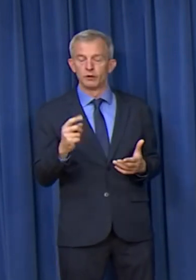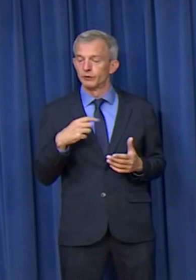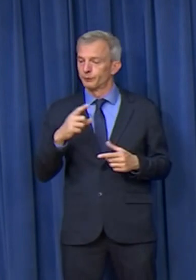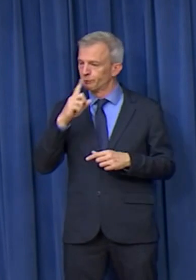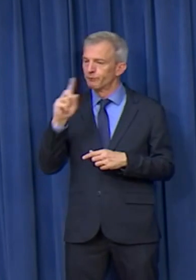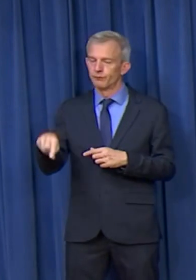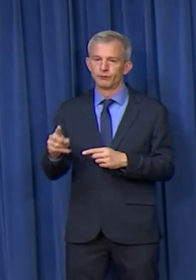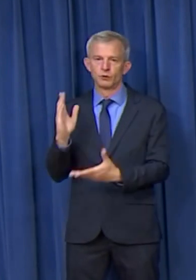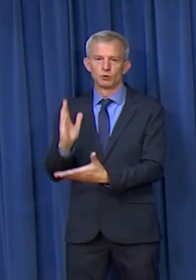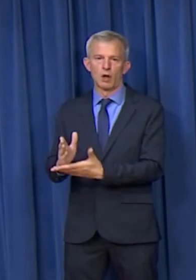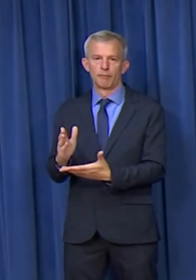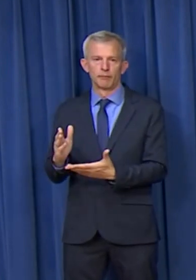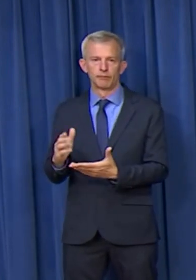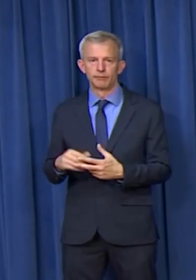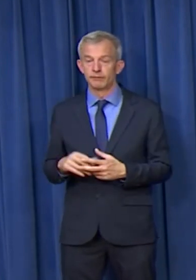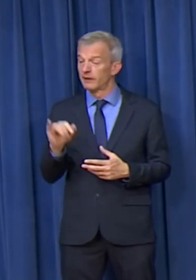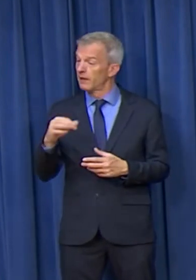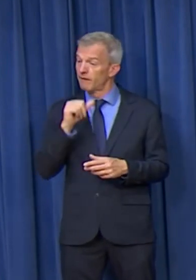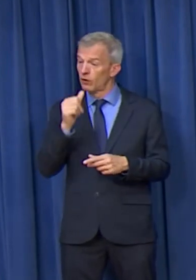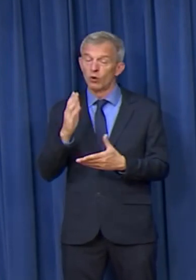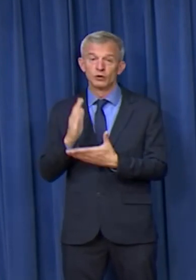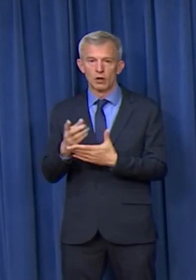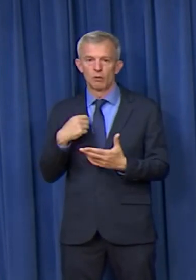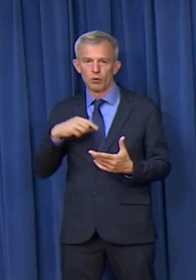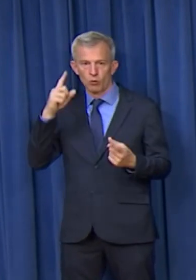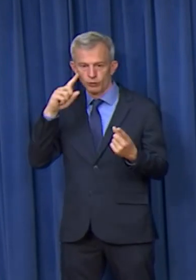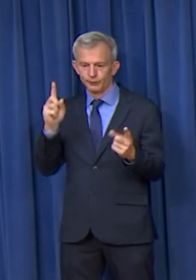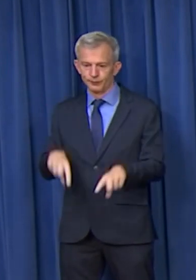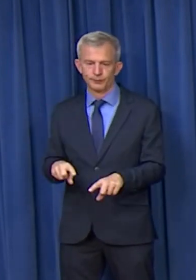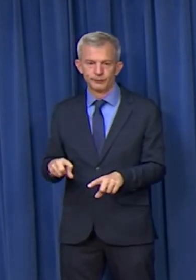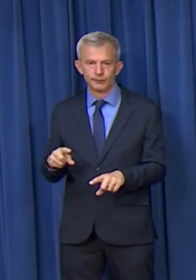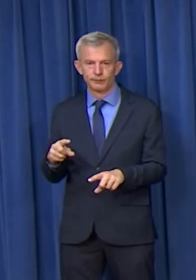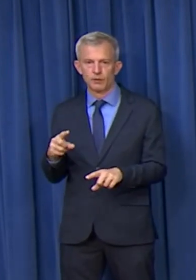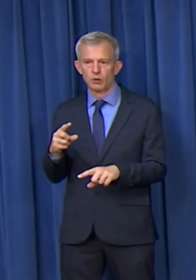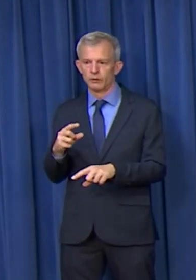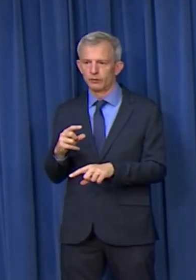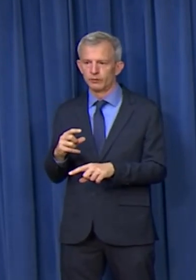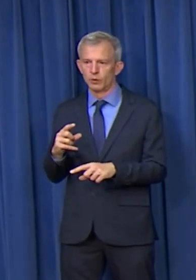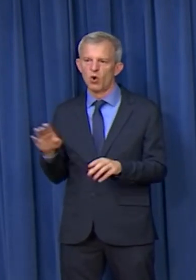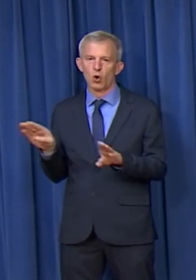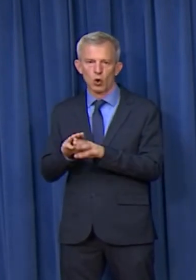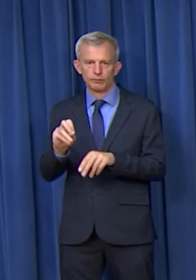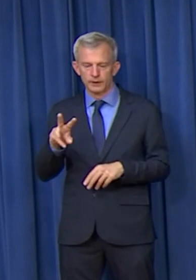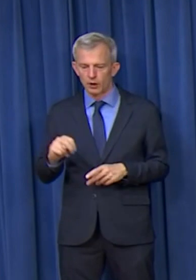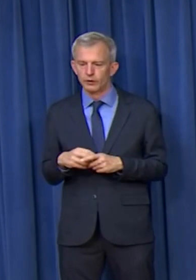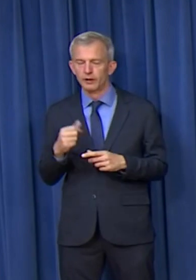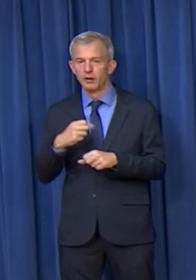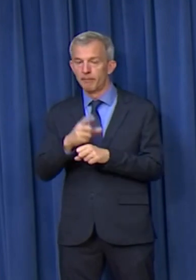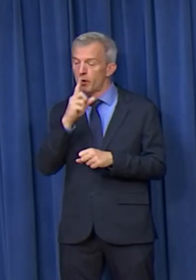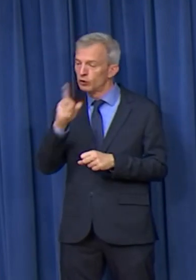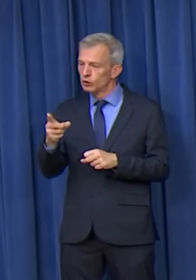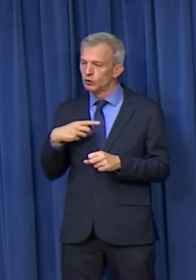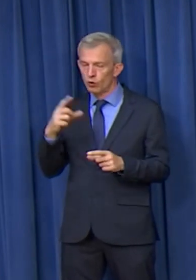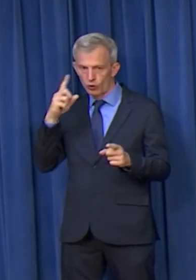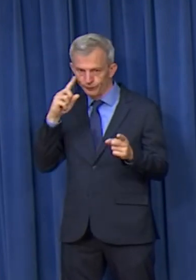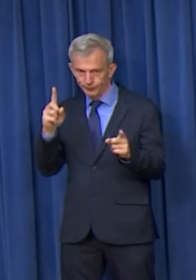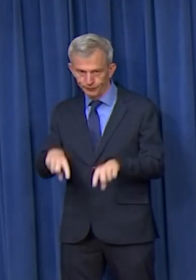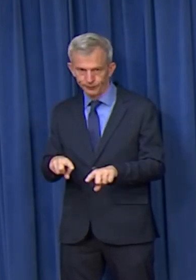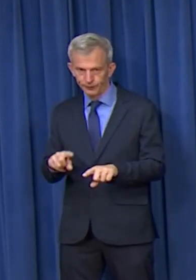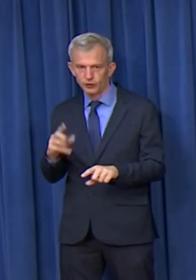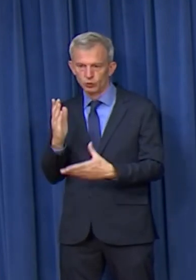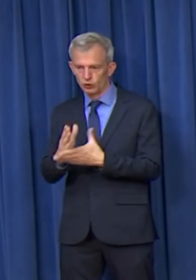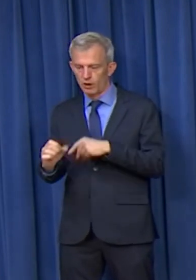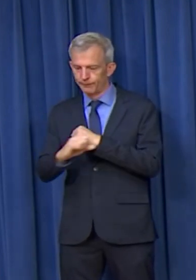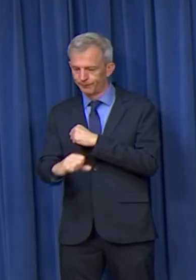judgment. This question is from Ed Fulvin, editor at the Park La Brea News Beverly Press. Is it known